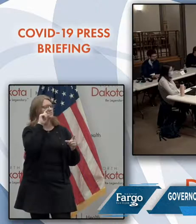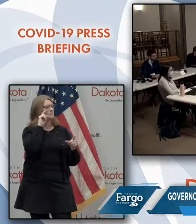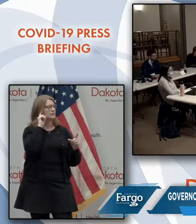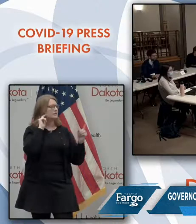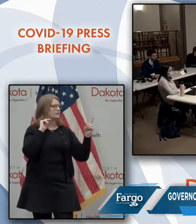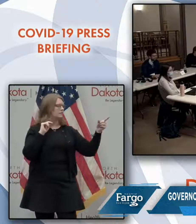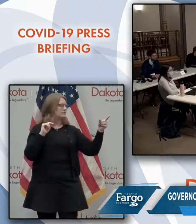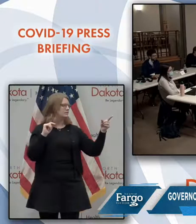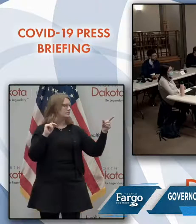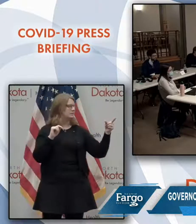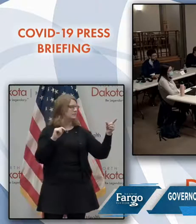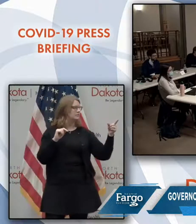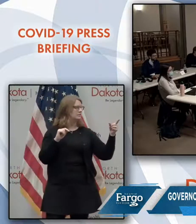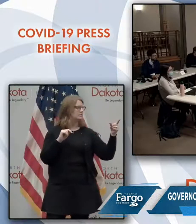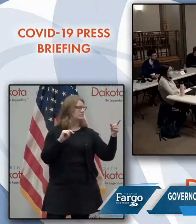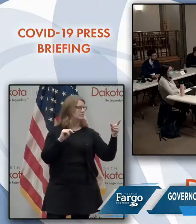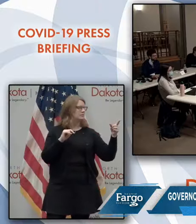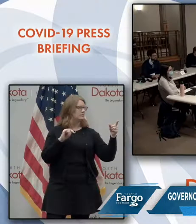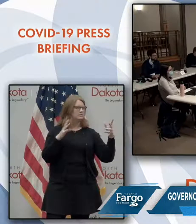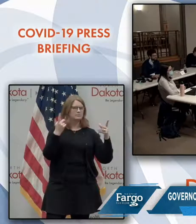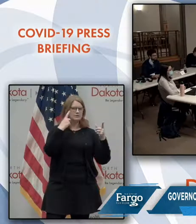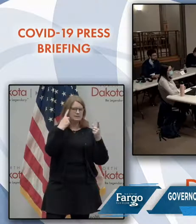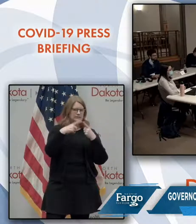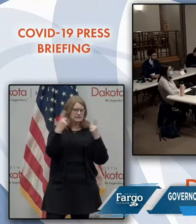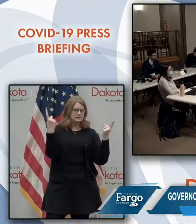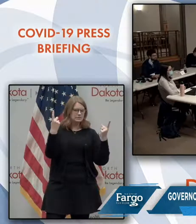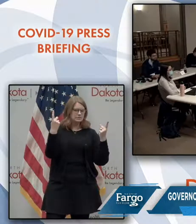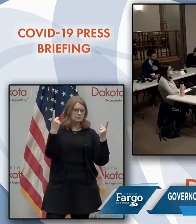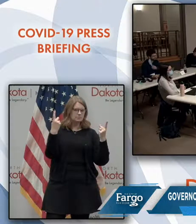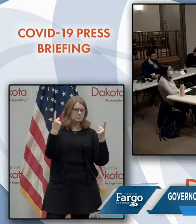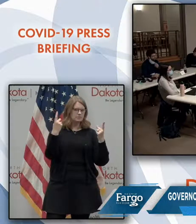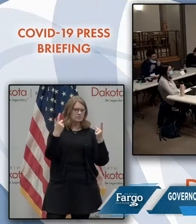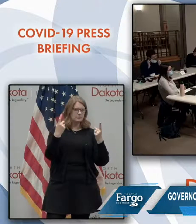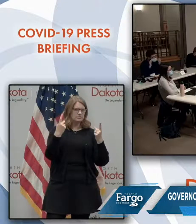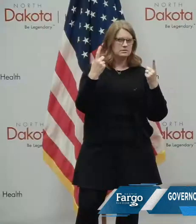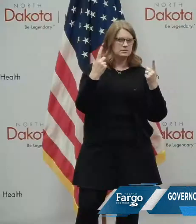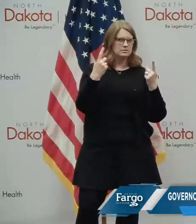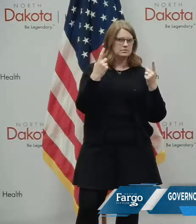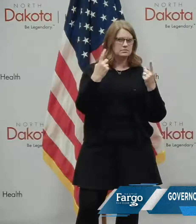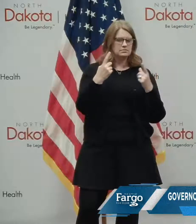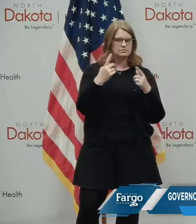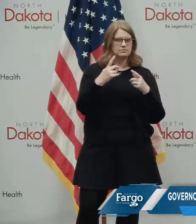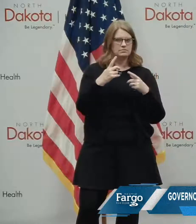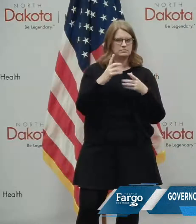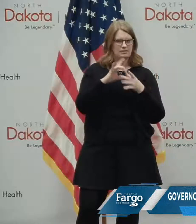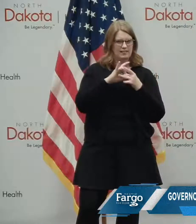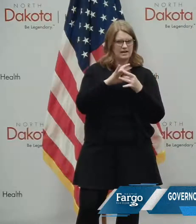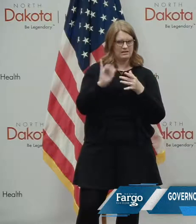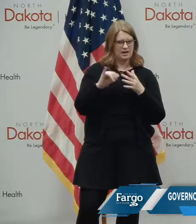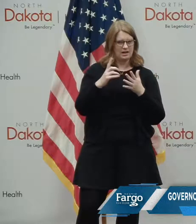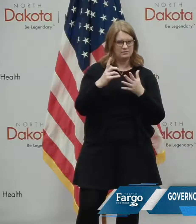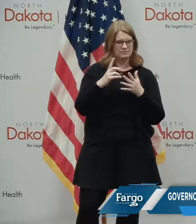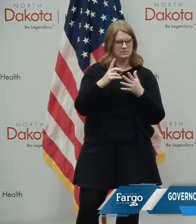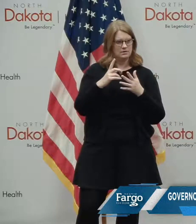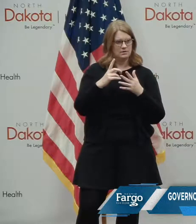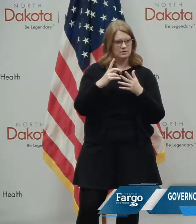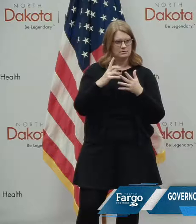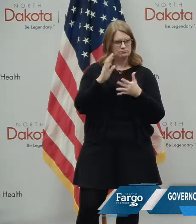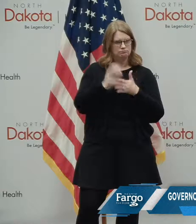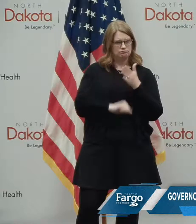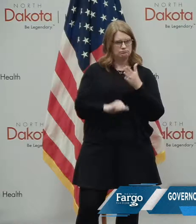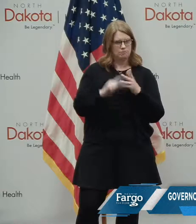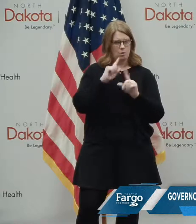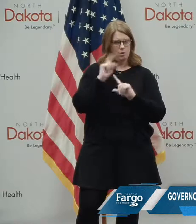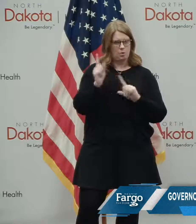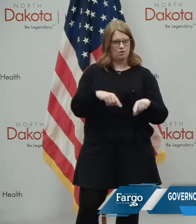What was the nature of your disagreement with him regarding the rescinded quarantine order? There actually wasn't really a disagreement in that sense. He,